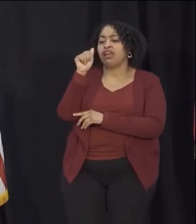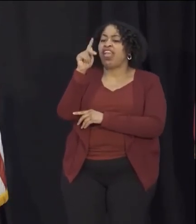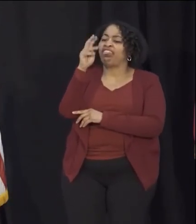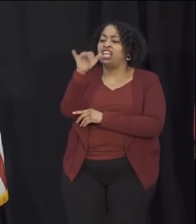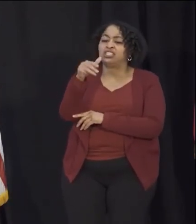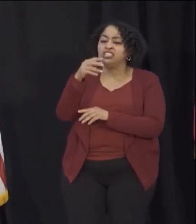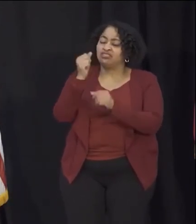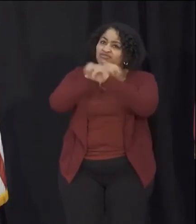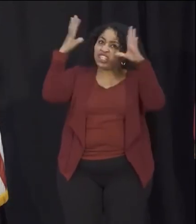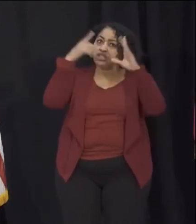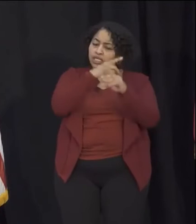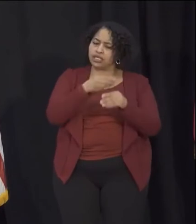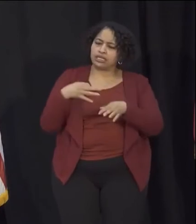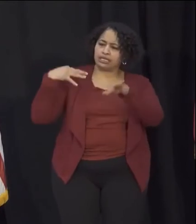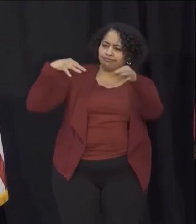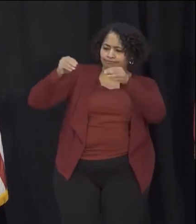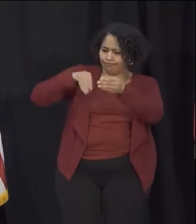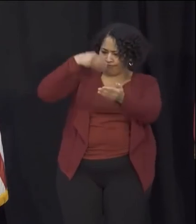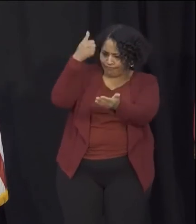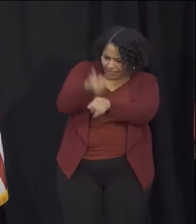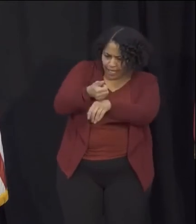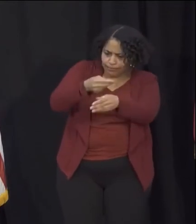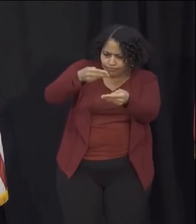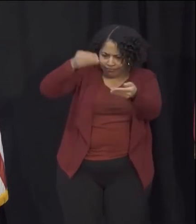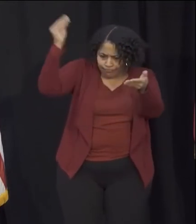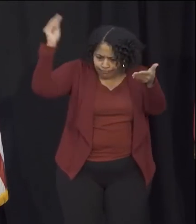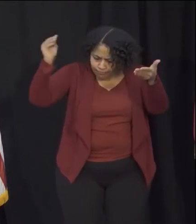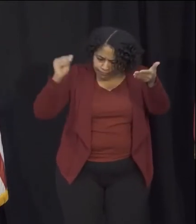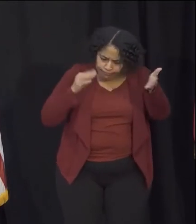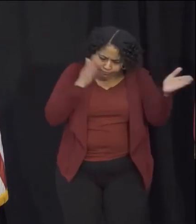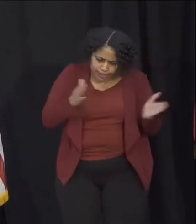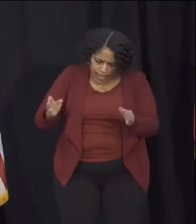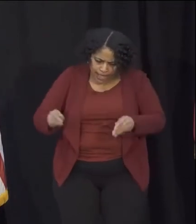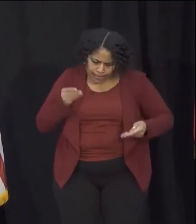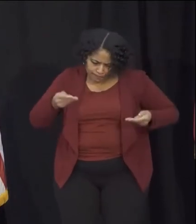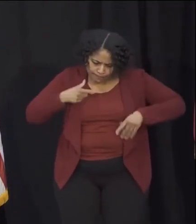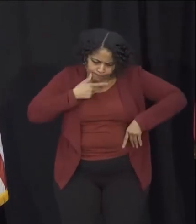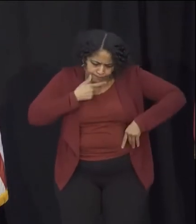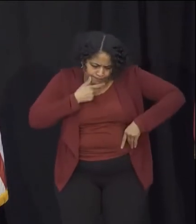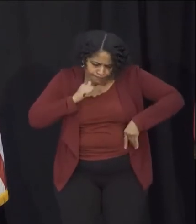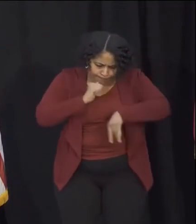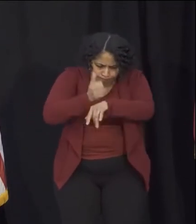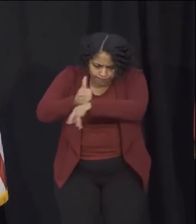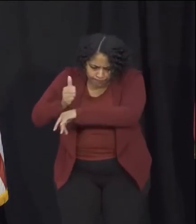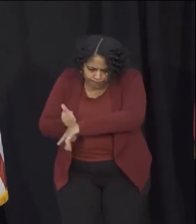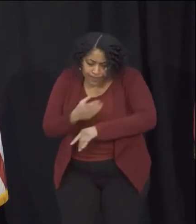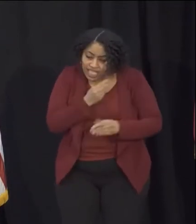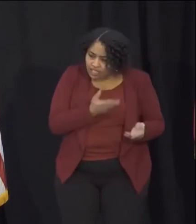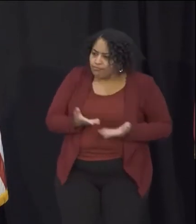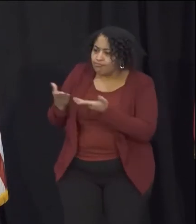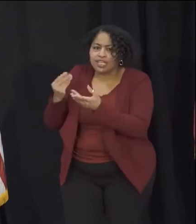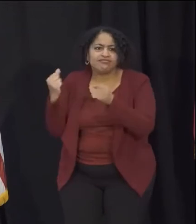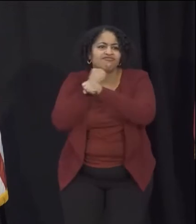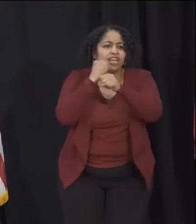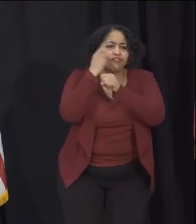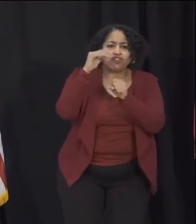us, and this community rallied behind him and followed it. And I think it's going to